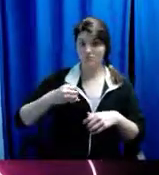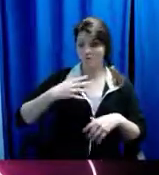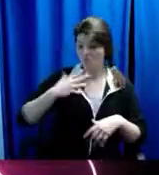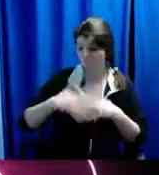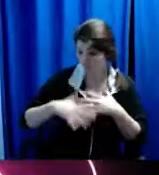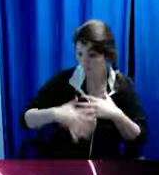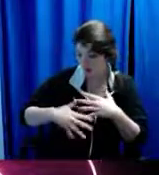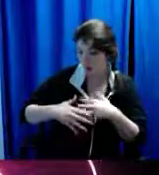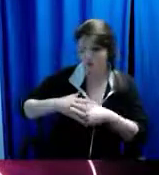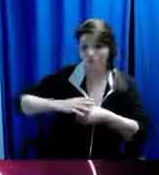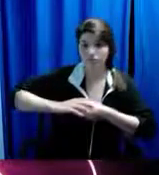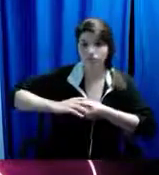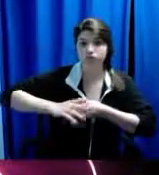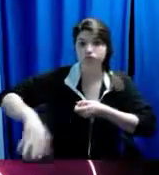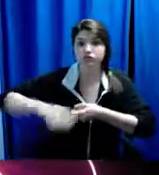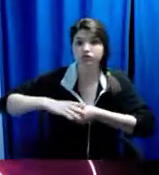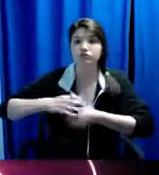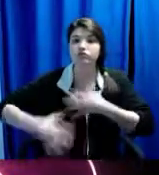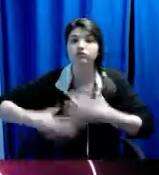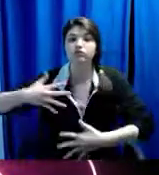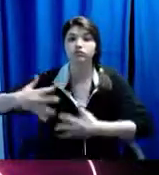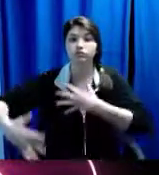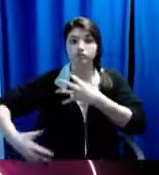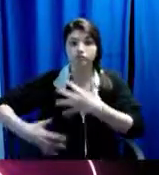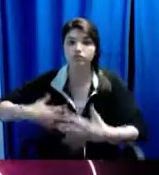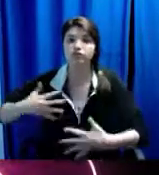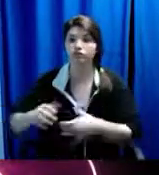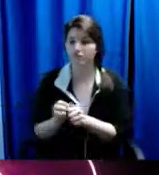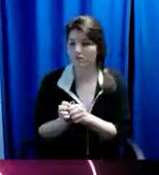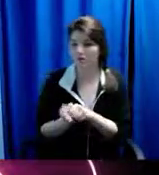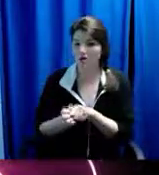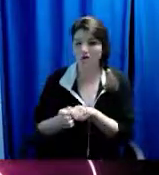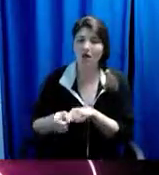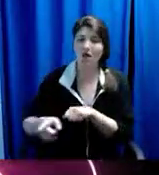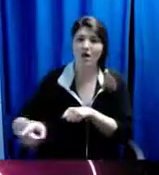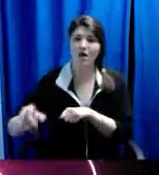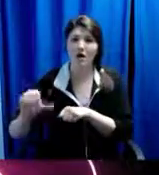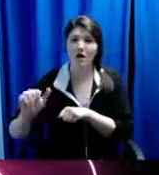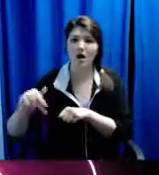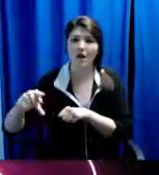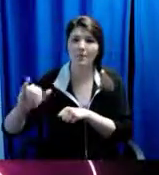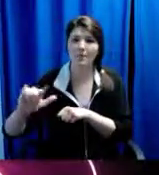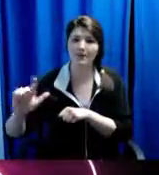When this blood is collected into veins, blood pressure is greatly reduced.